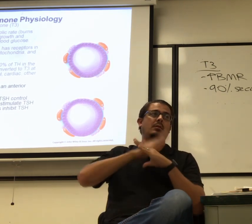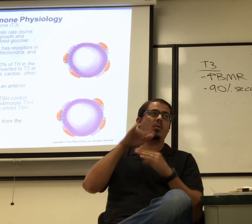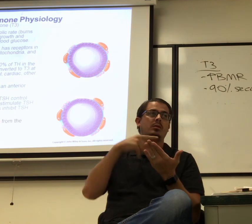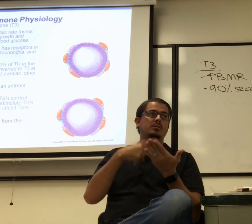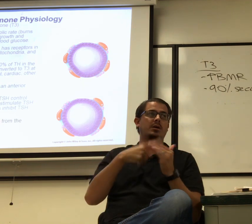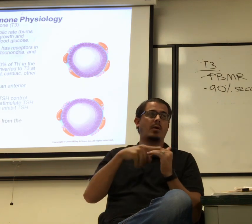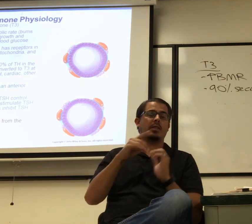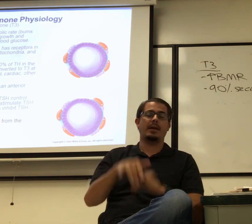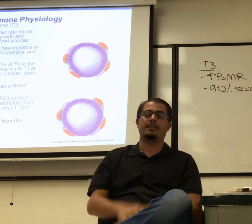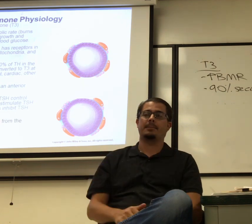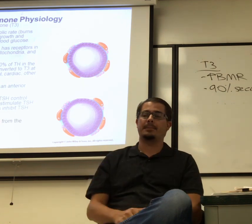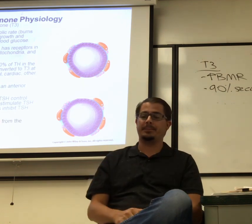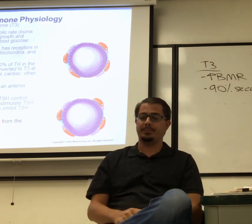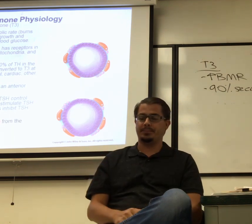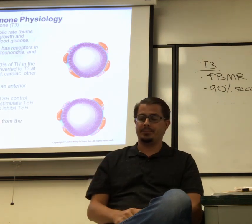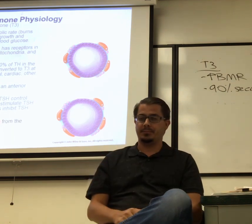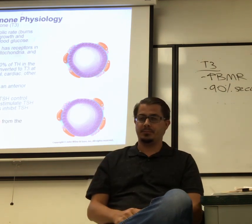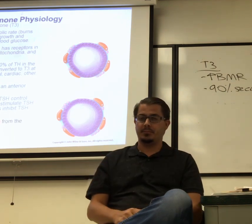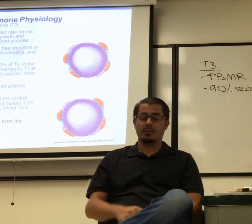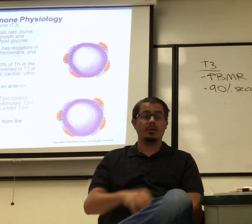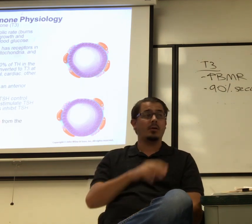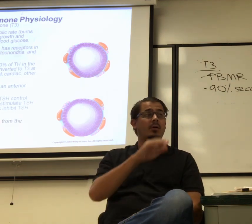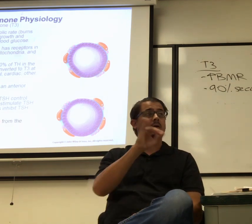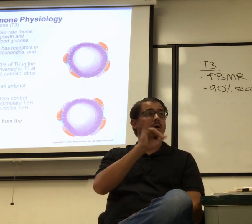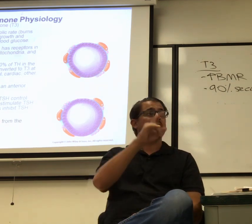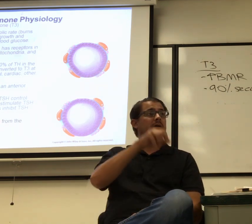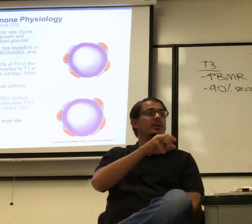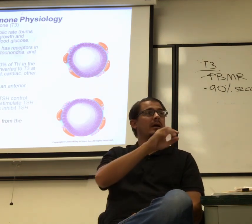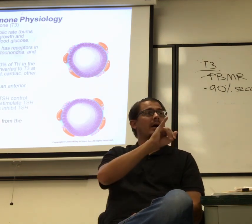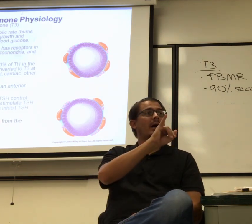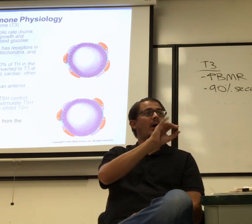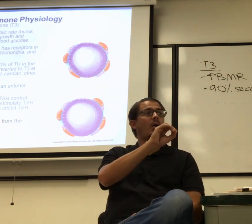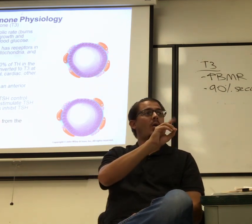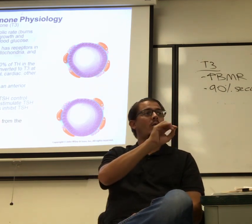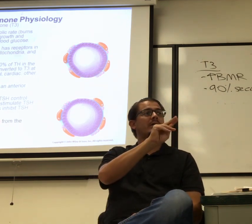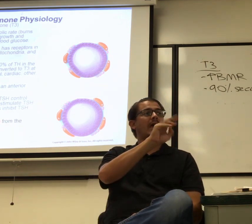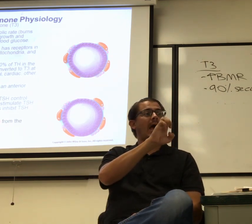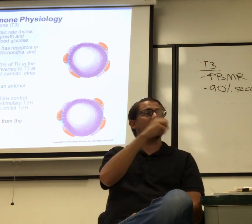release. Rising levels would inhibit TSH release. And I think we did talk about that.